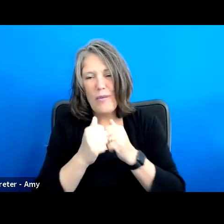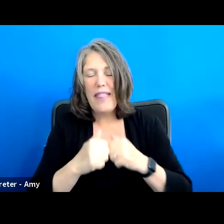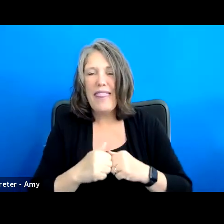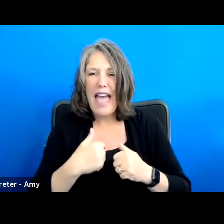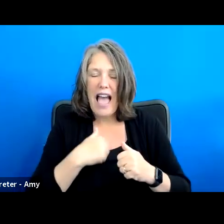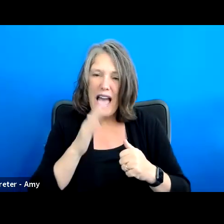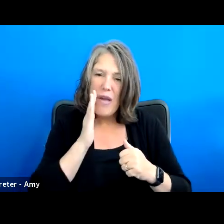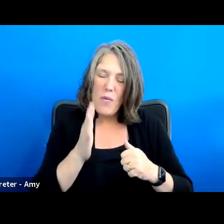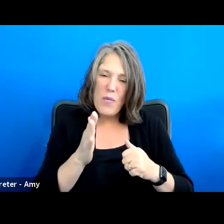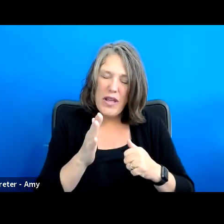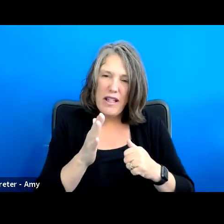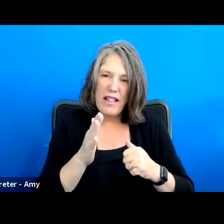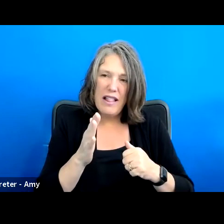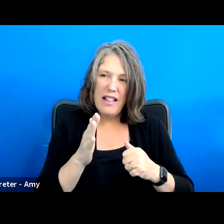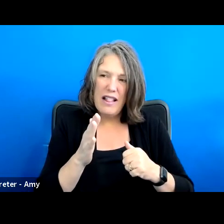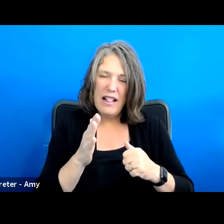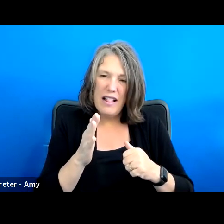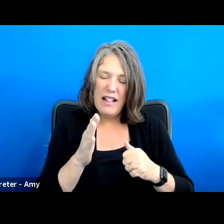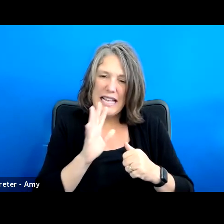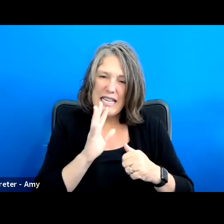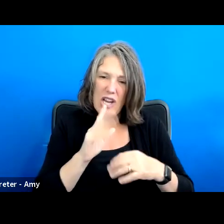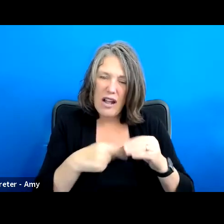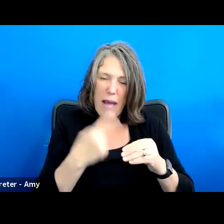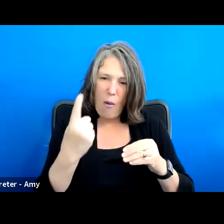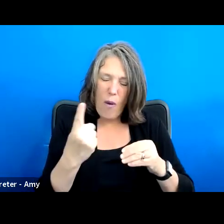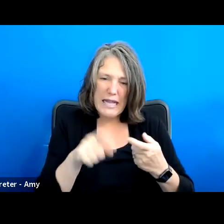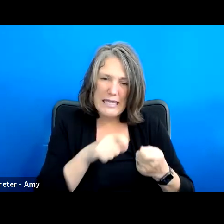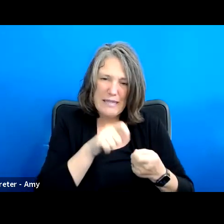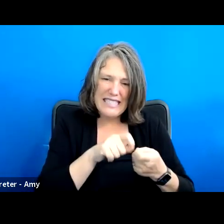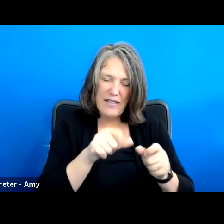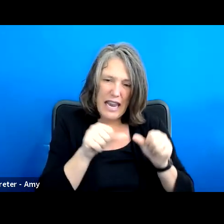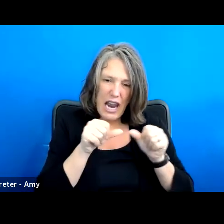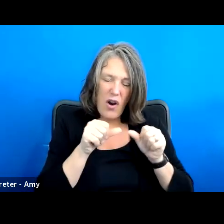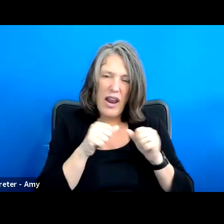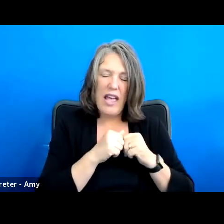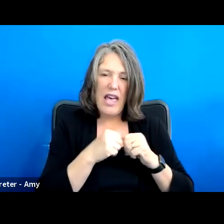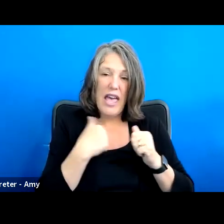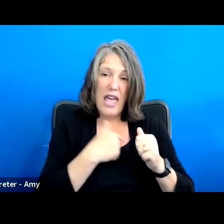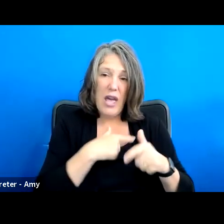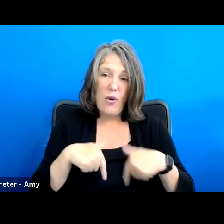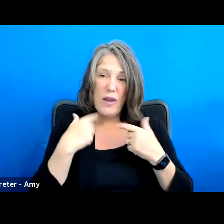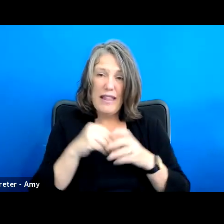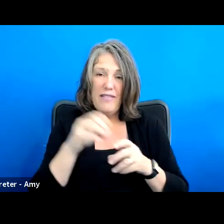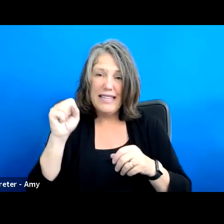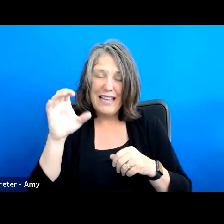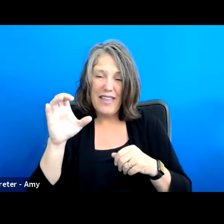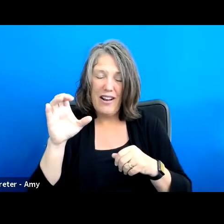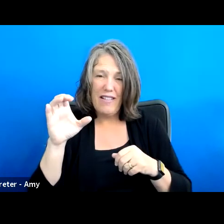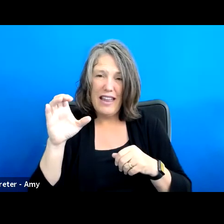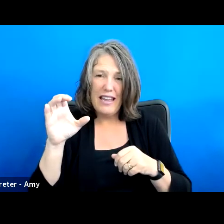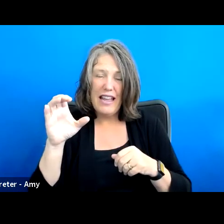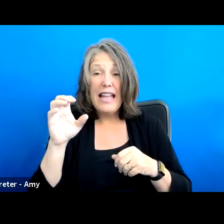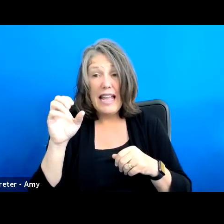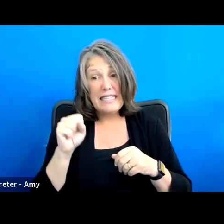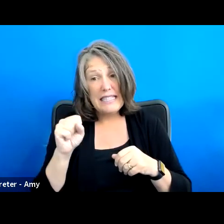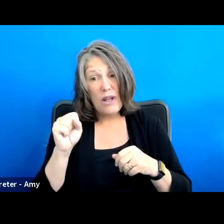I'm going to talk about one specific area. We live in South Carolina. South